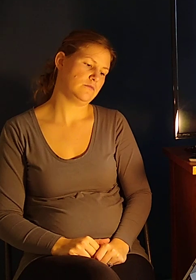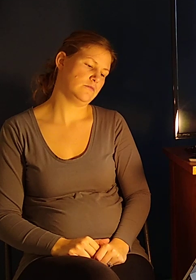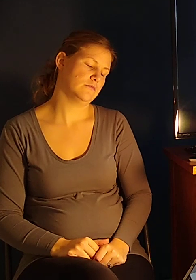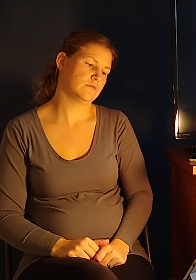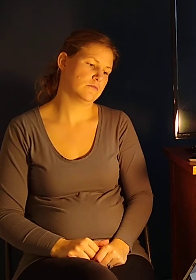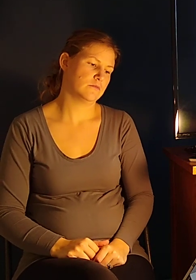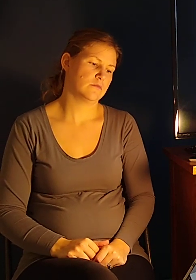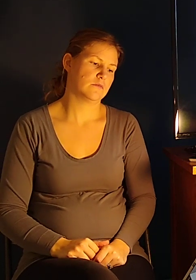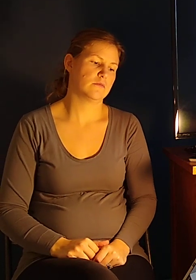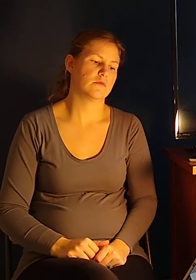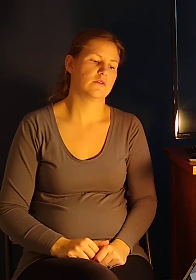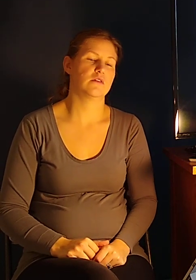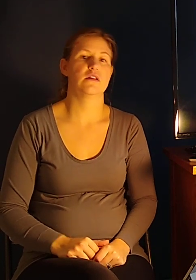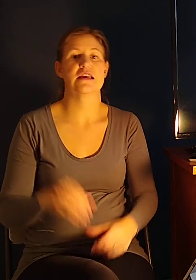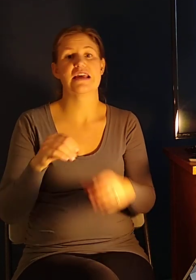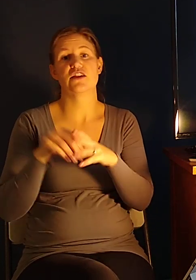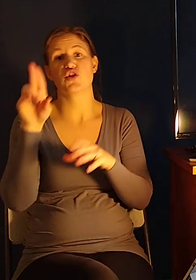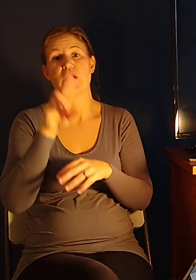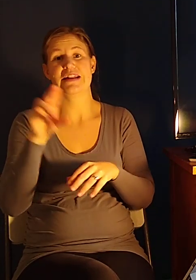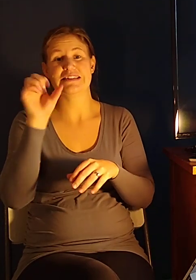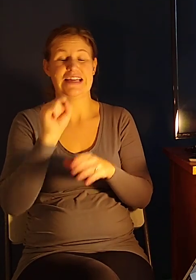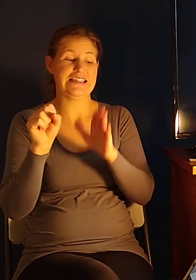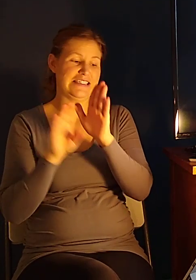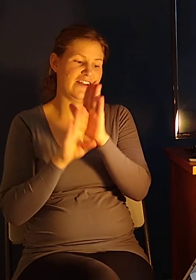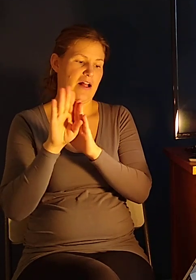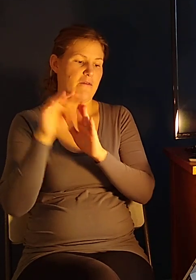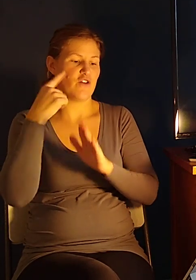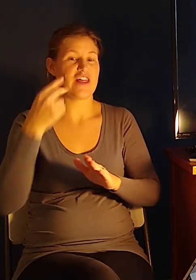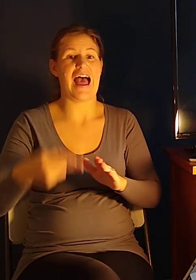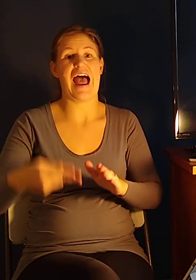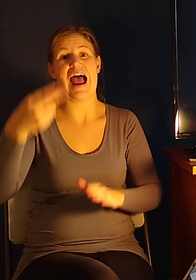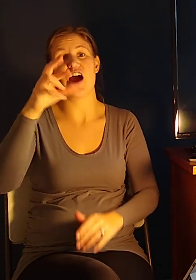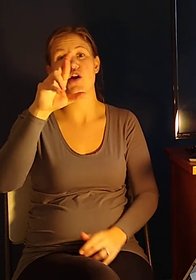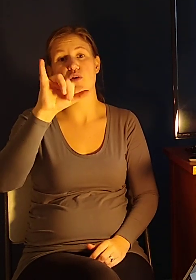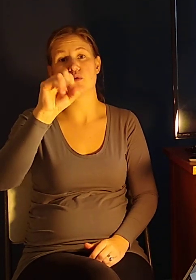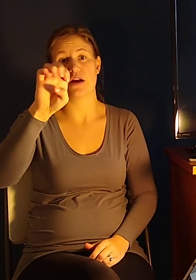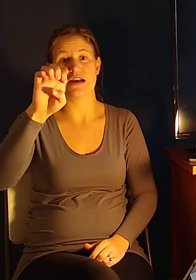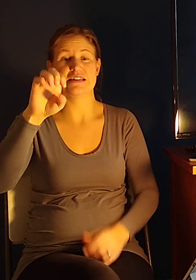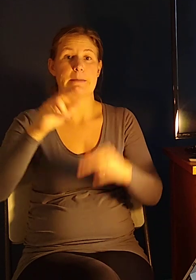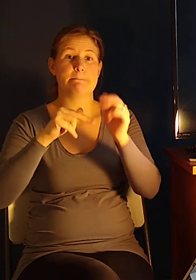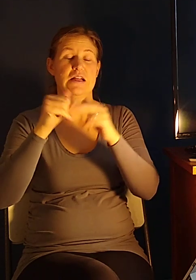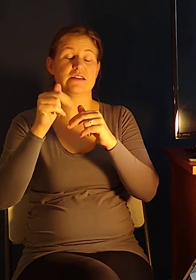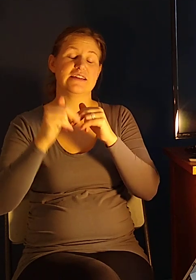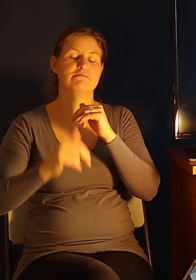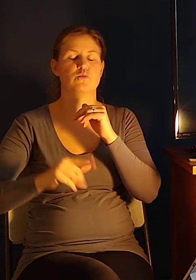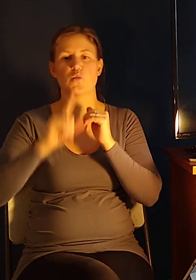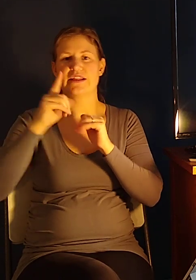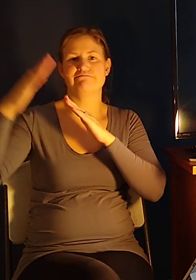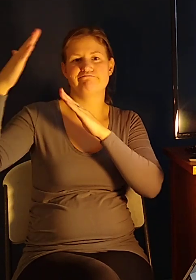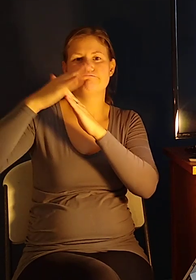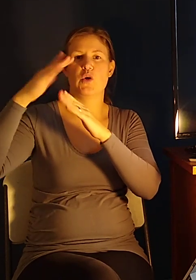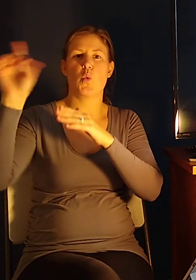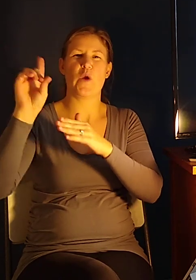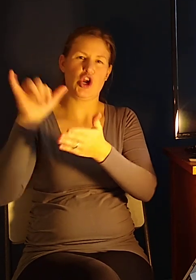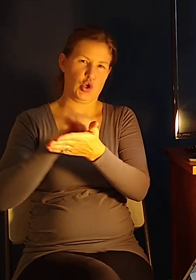In the United States, the development of the high-rise building reached its climax in New York. In